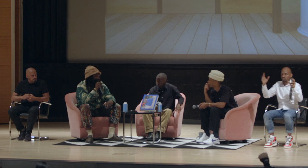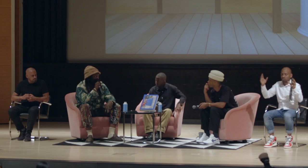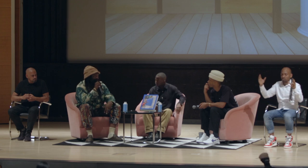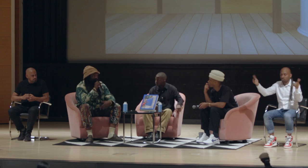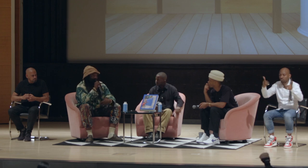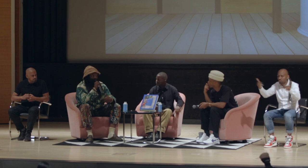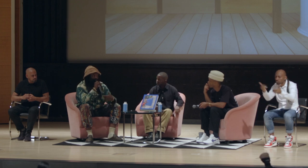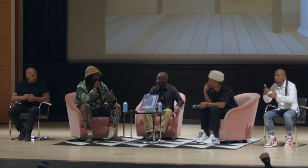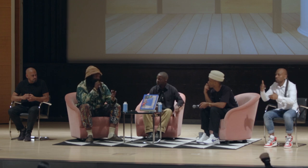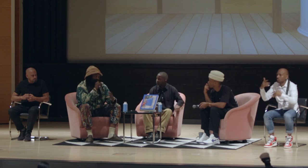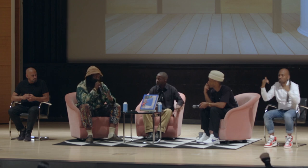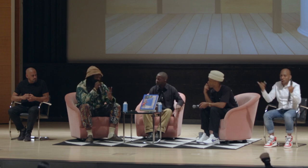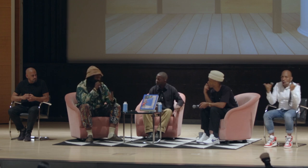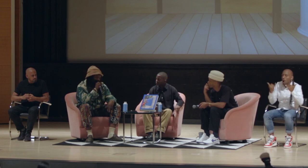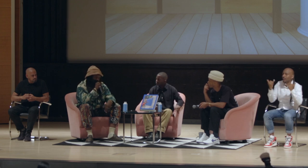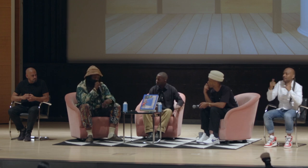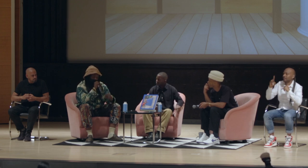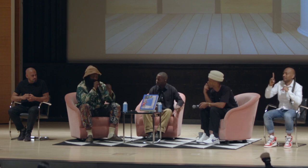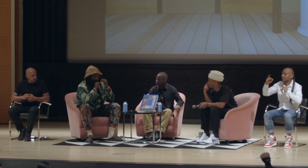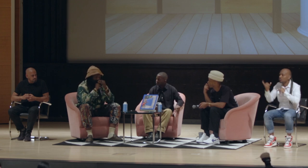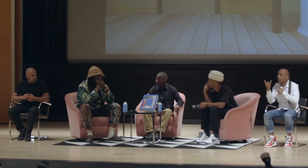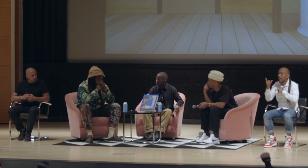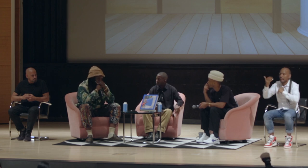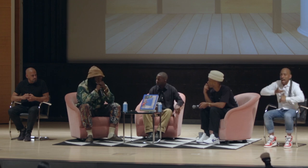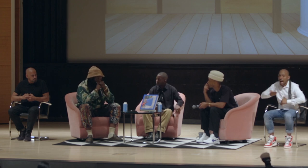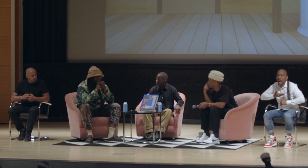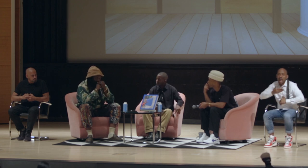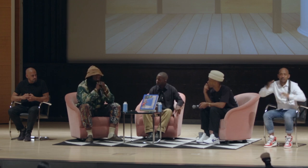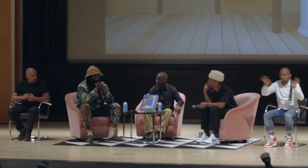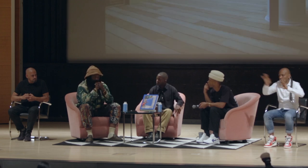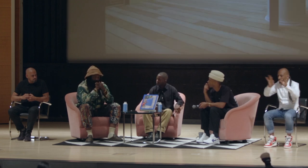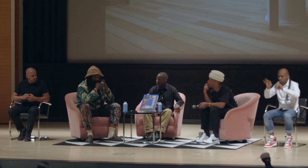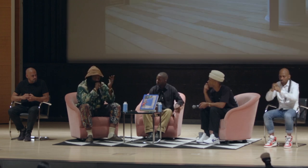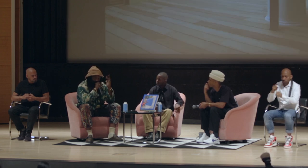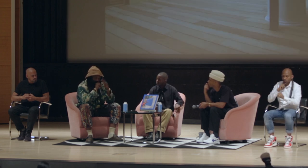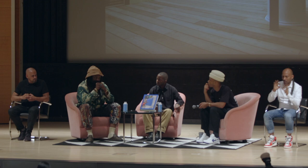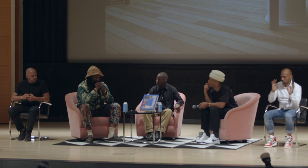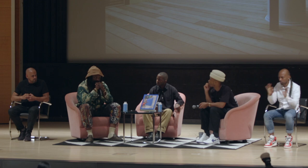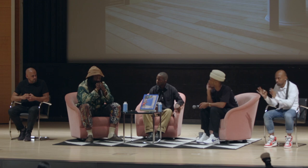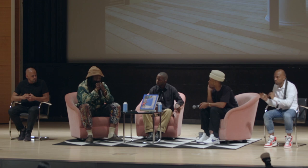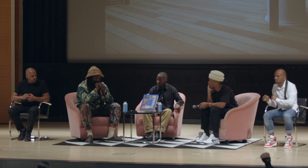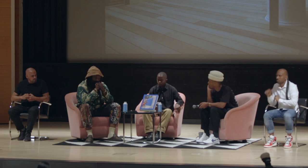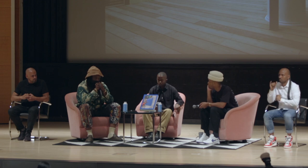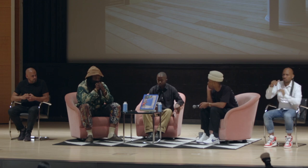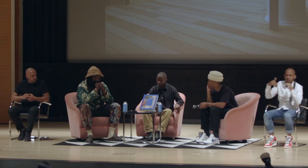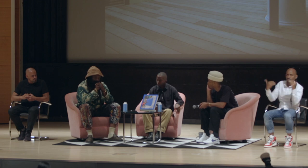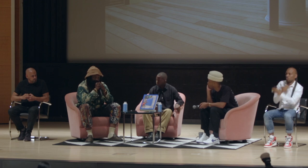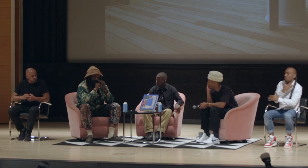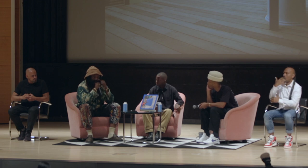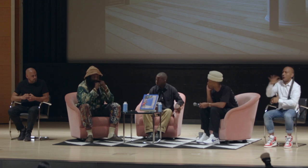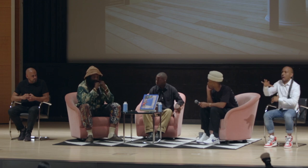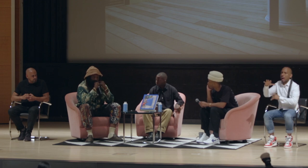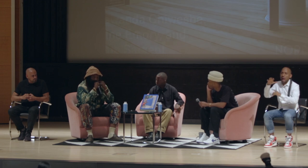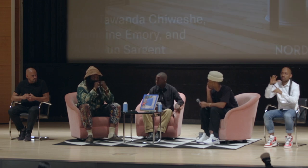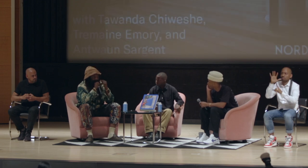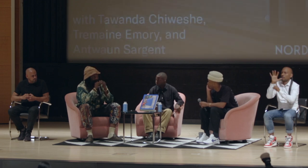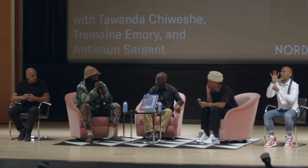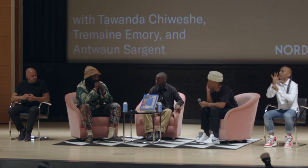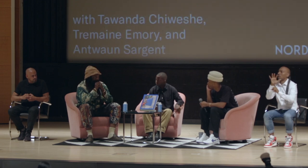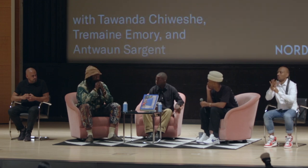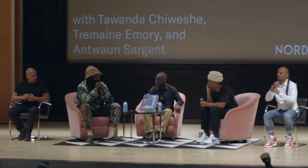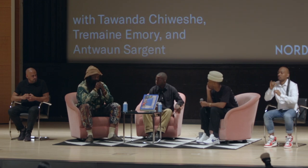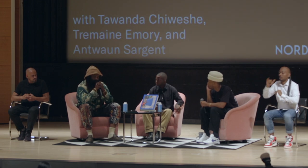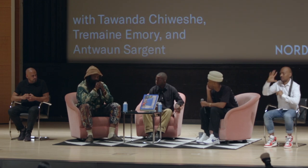hired DJs, whatever stuff there. So it was a new hotspot in London, and a guy named